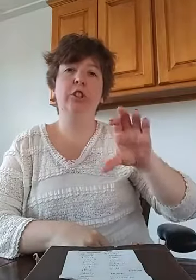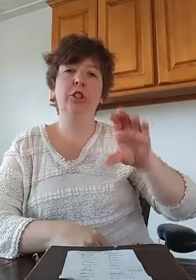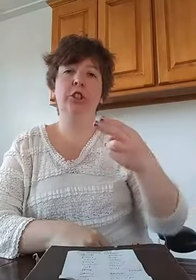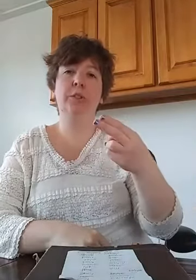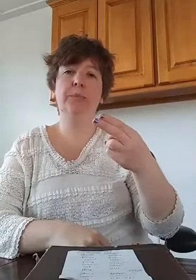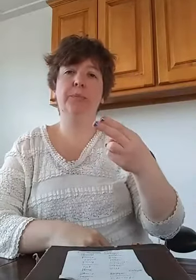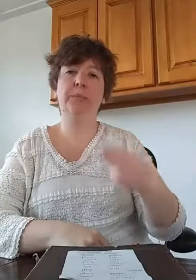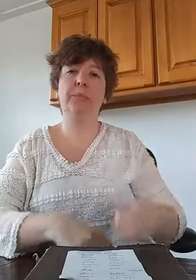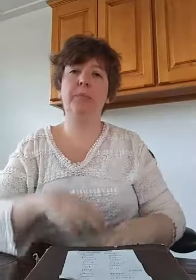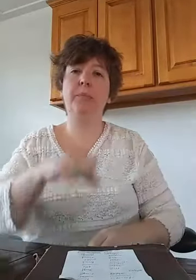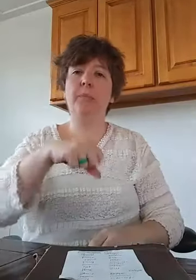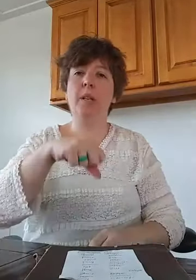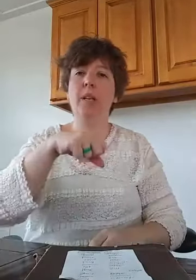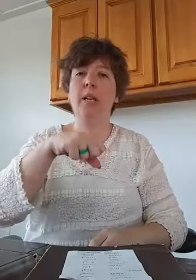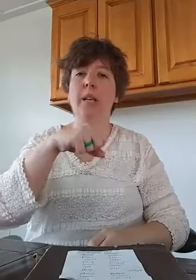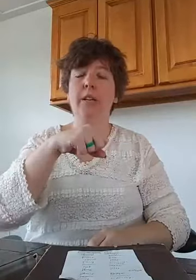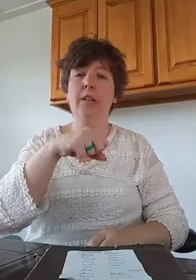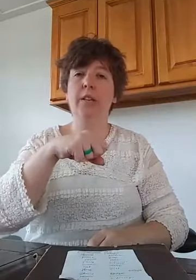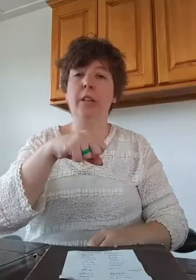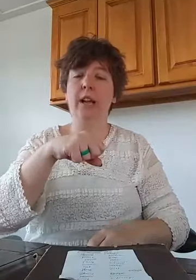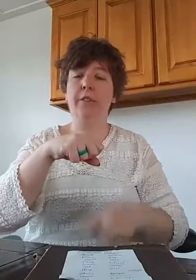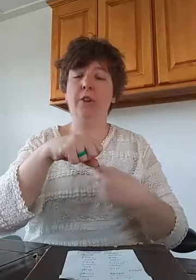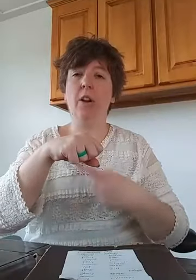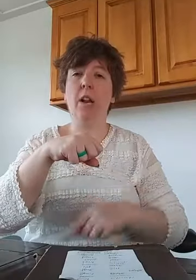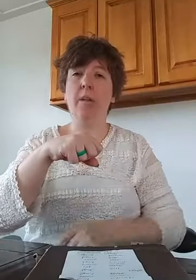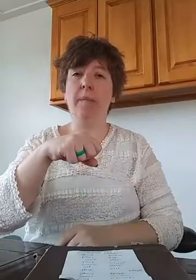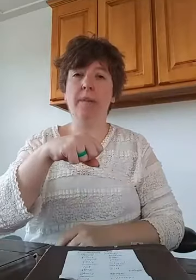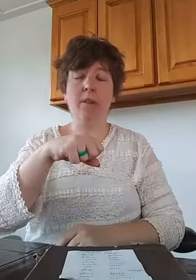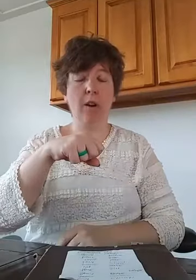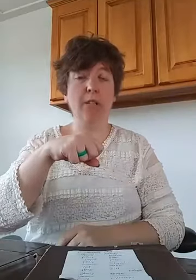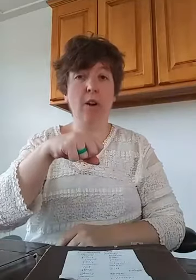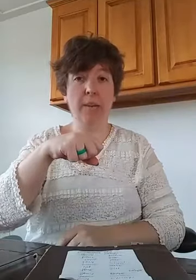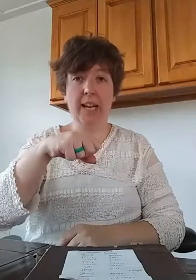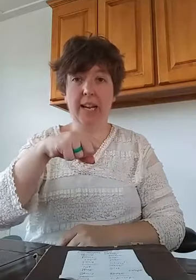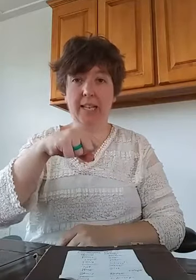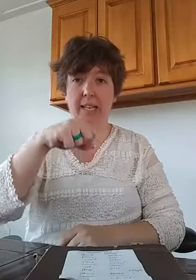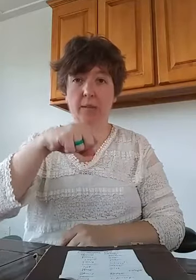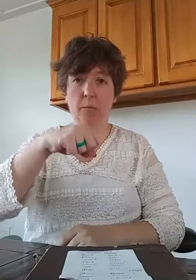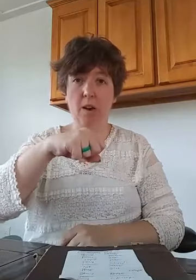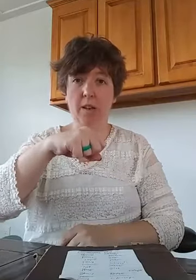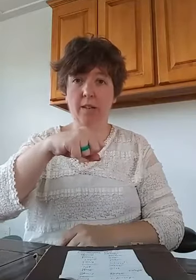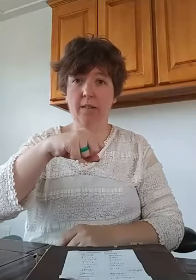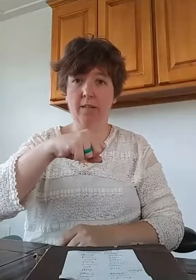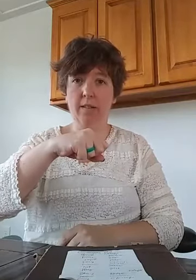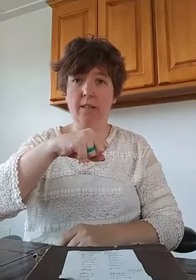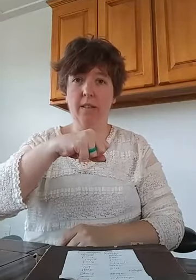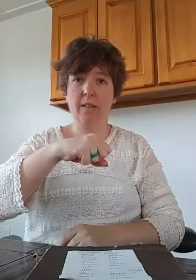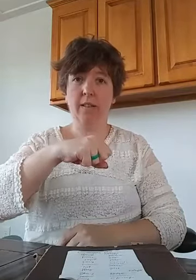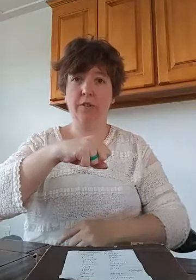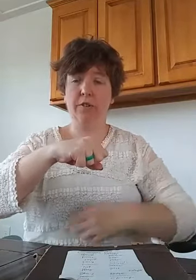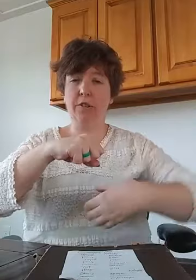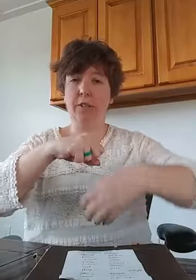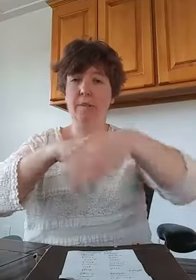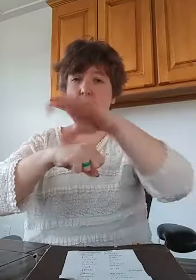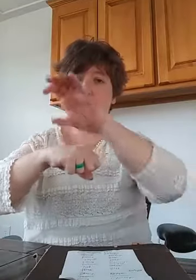Church. You're going to have your non-dominant hand as a rock. The church is built on